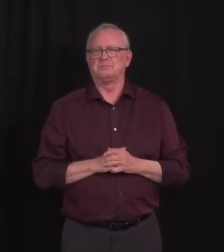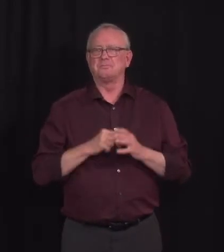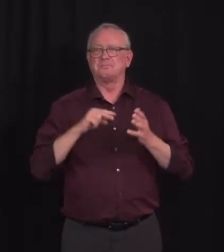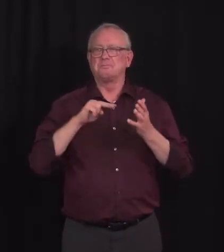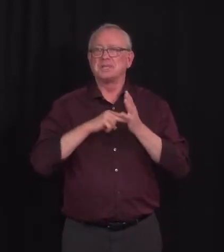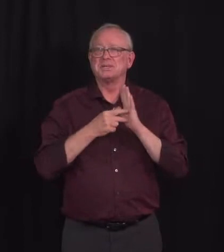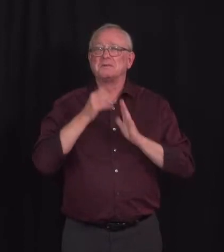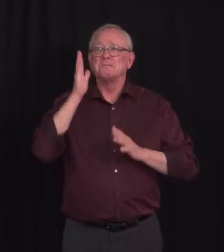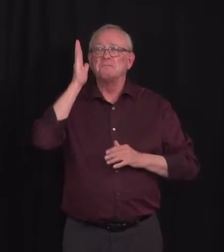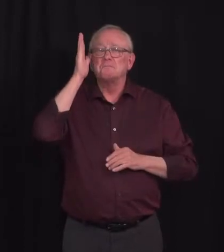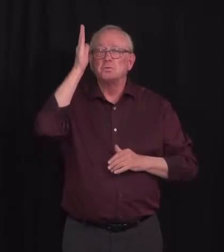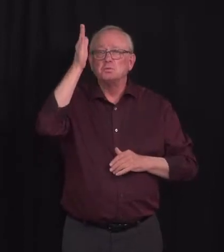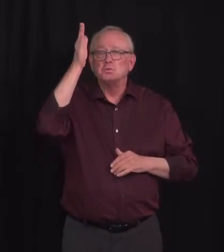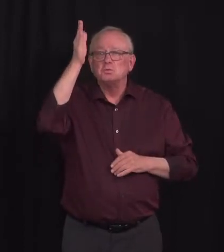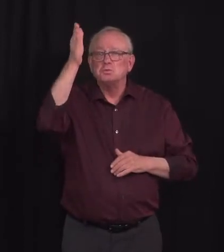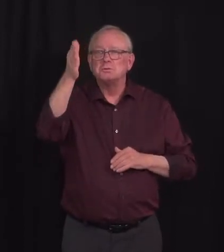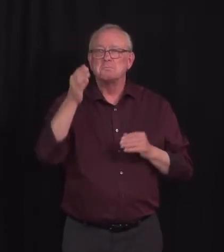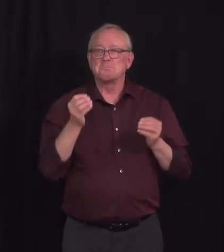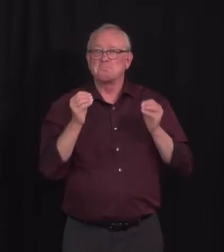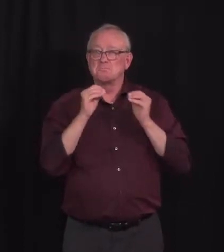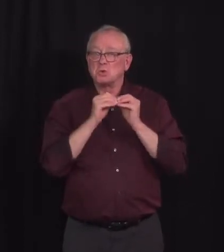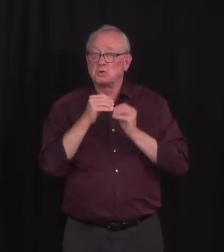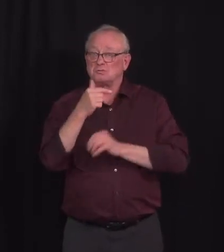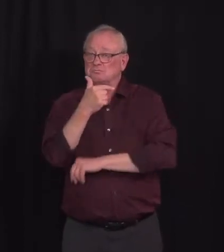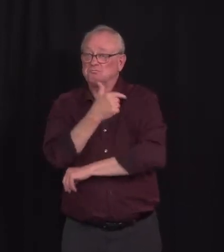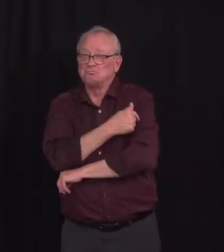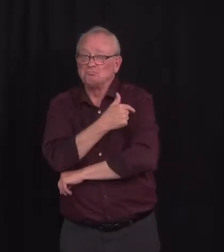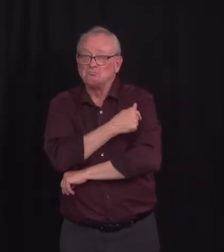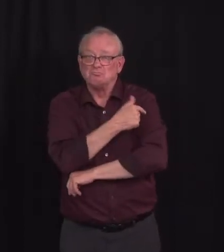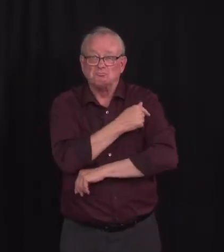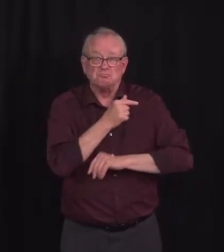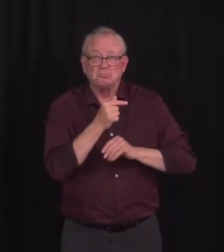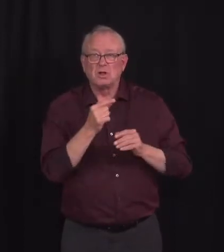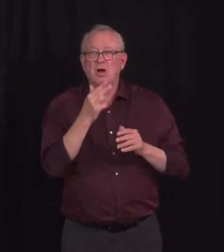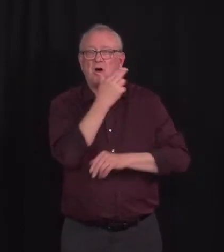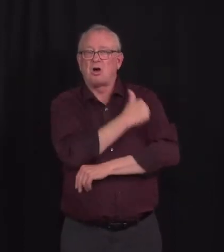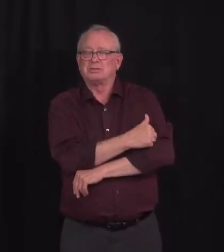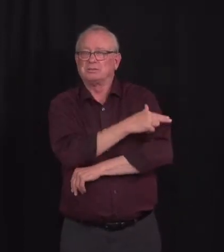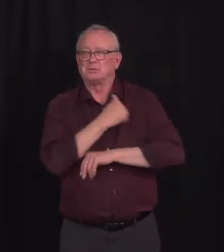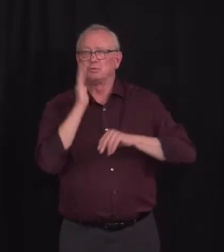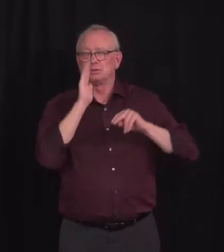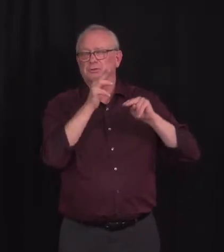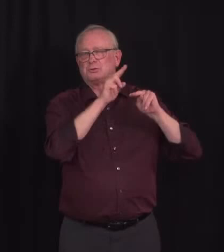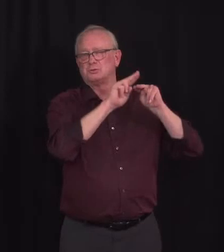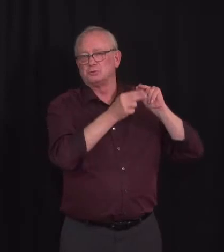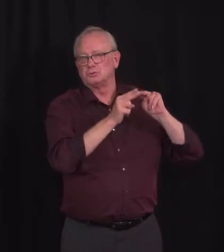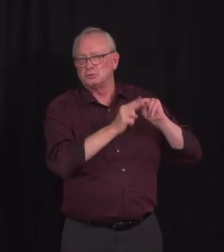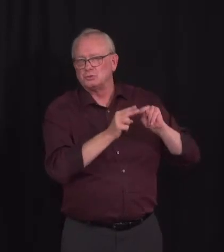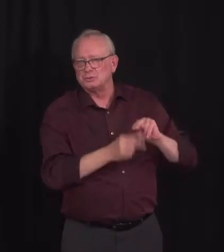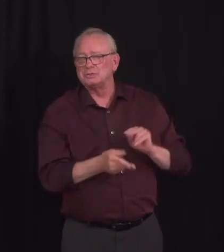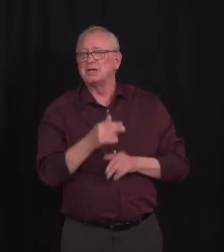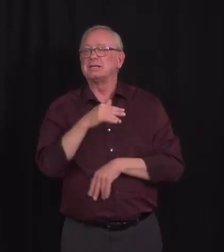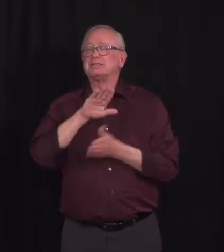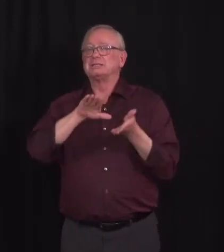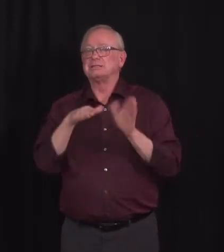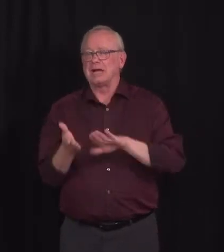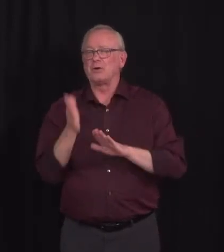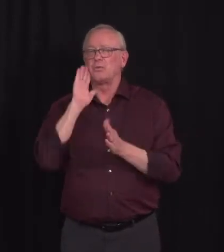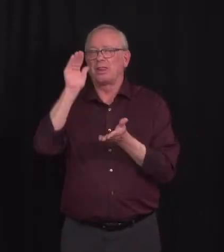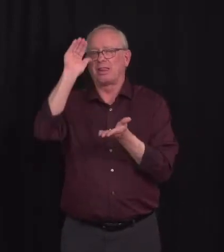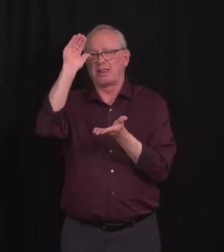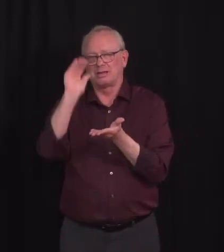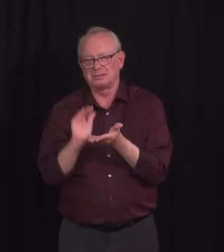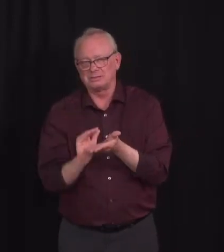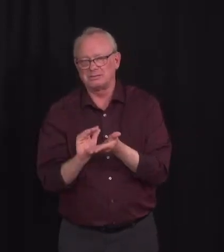and deaths due to COVID-19 to decrease even more as more of the population is protected by first and second